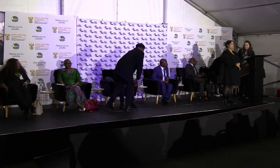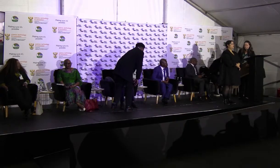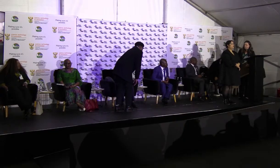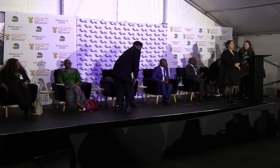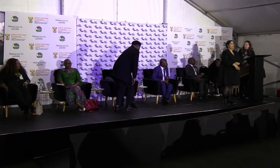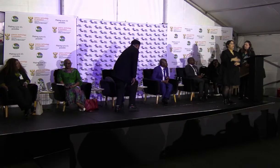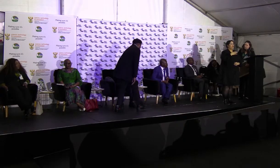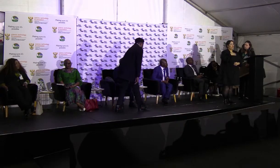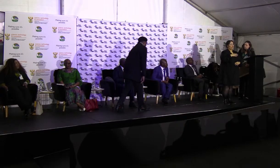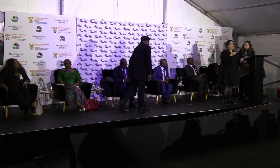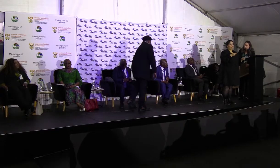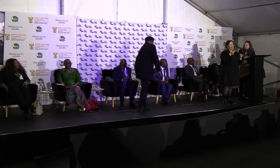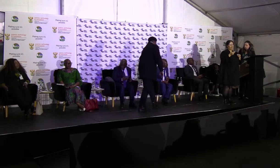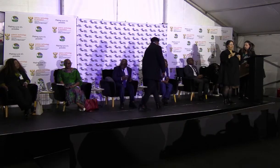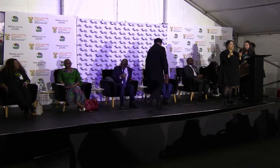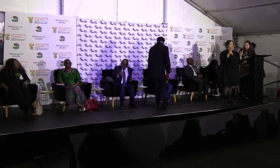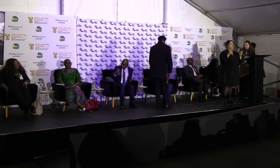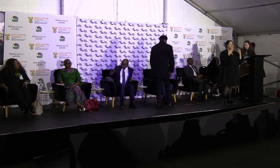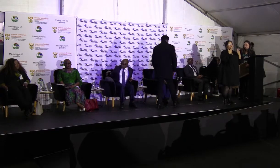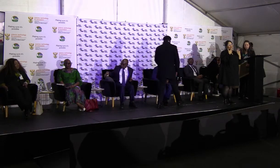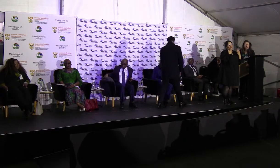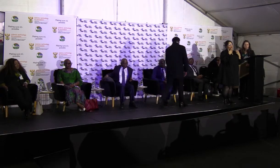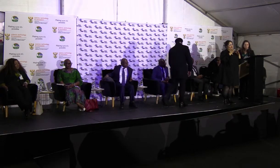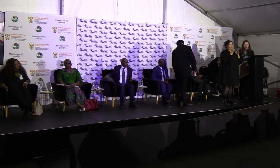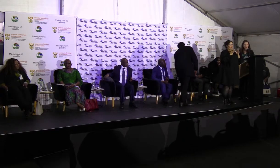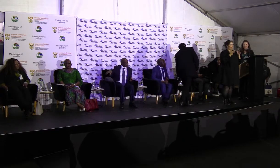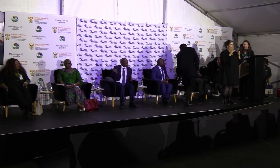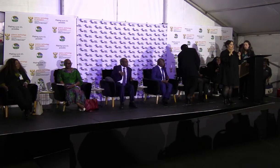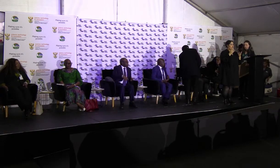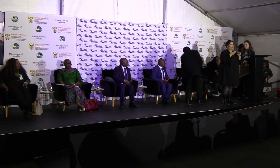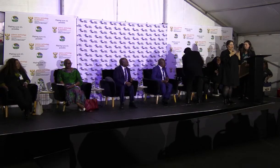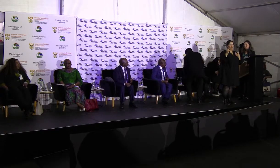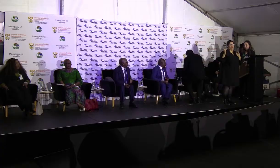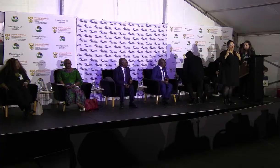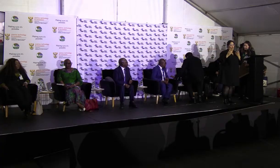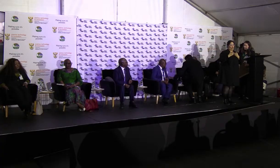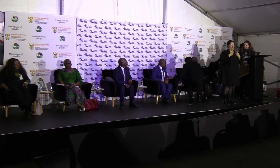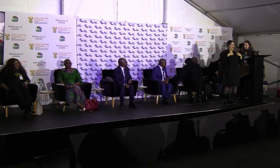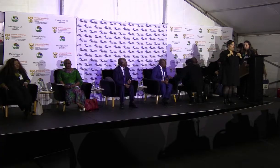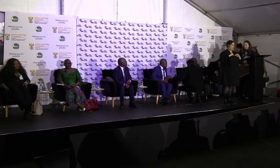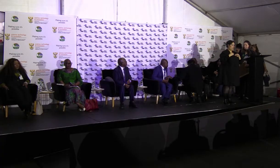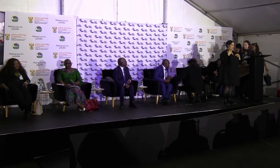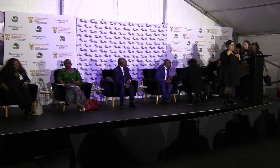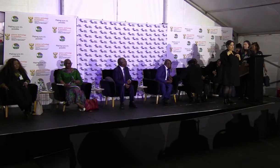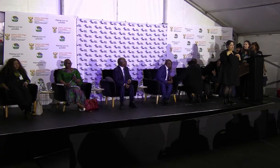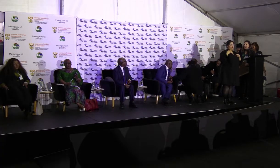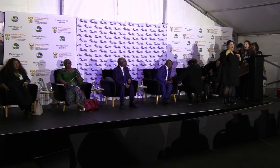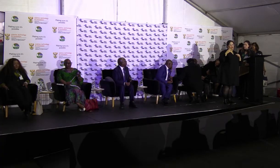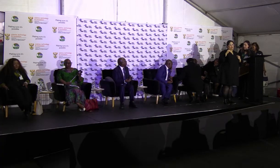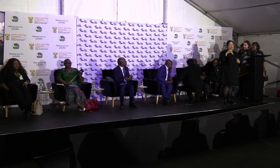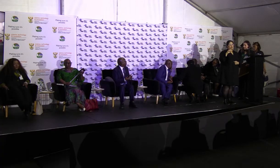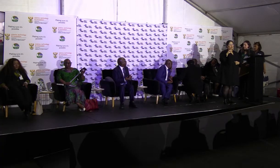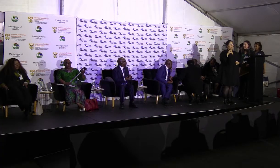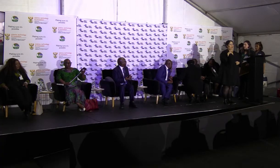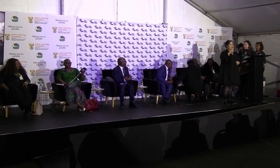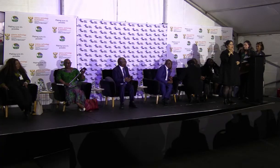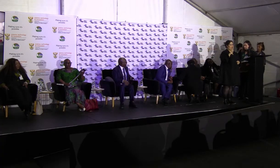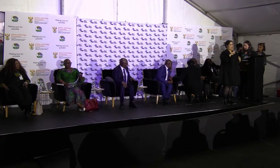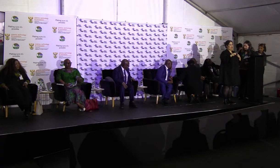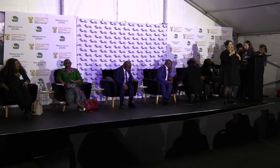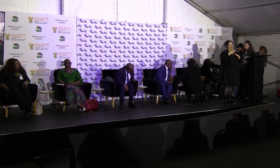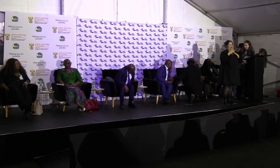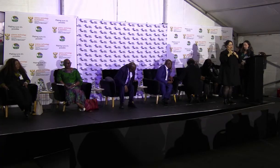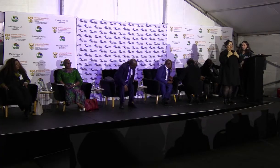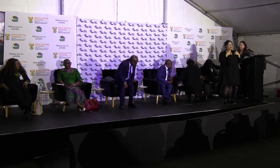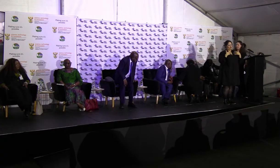We would like to just hand over a small token of appreciation to you for being here with us today, Minister Nzimande, and the other